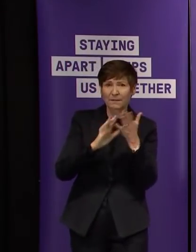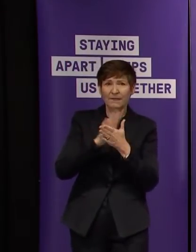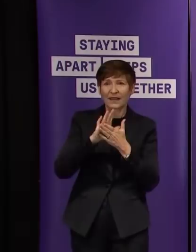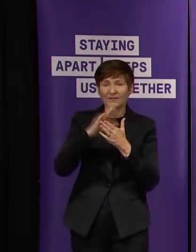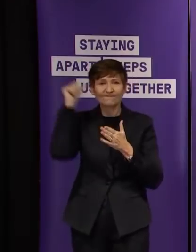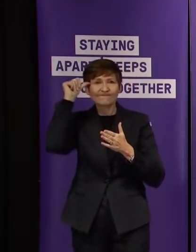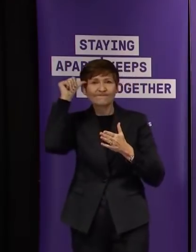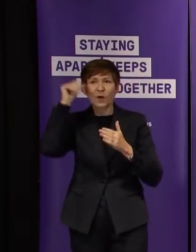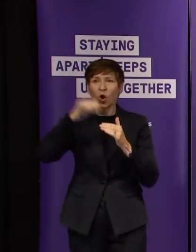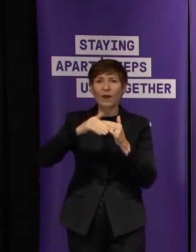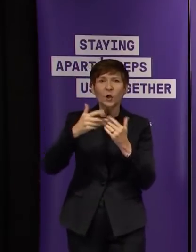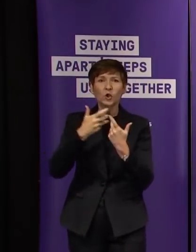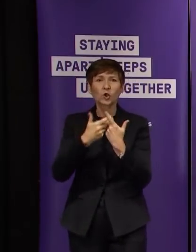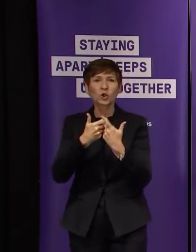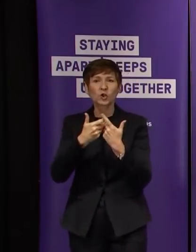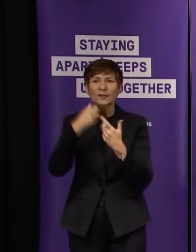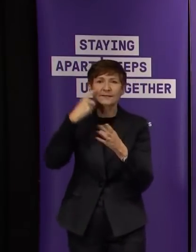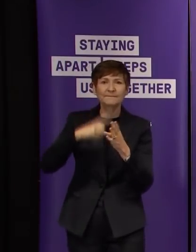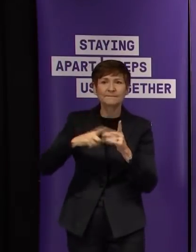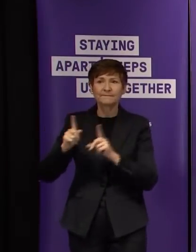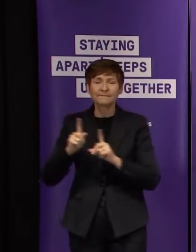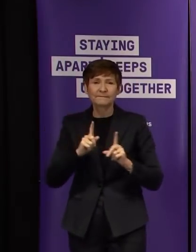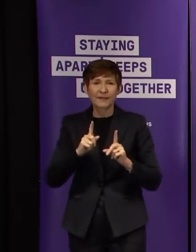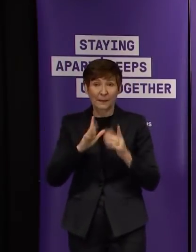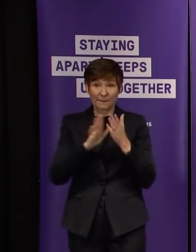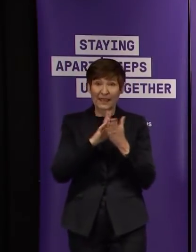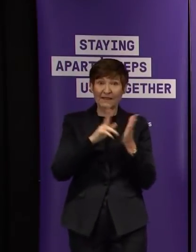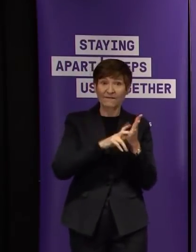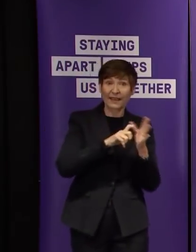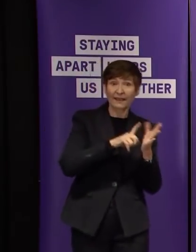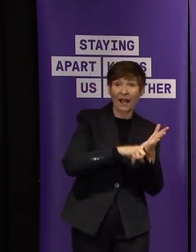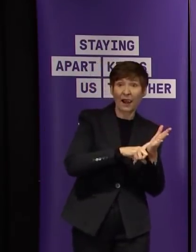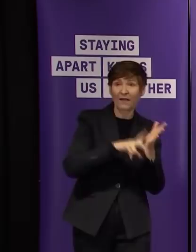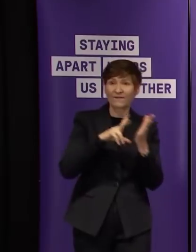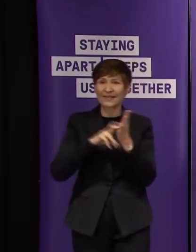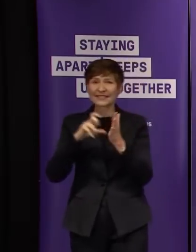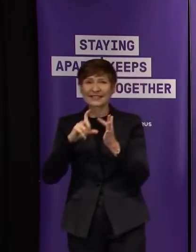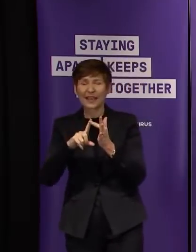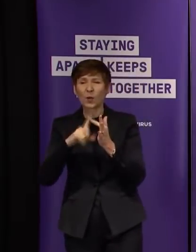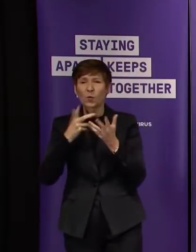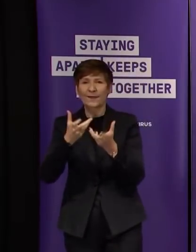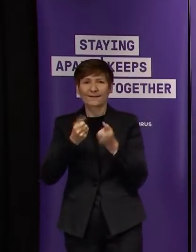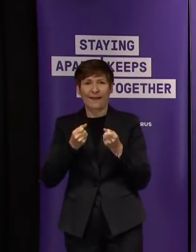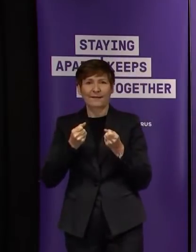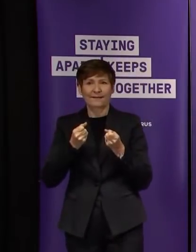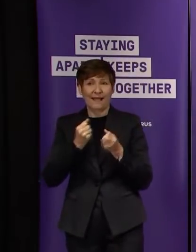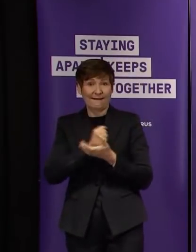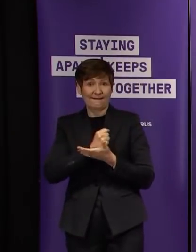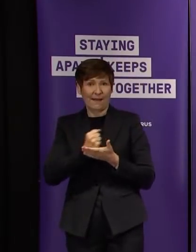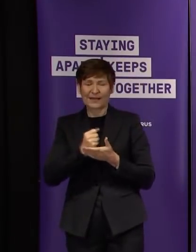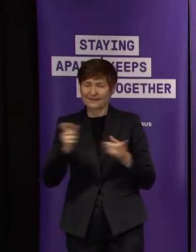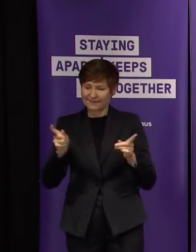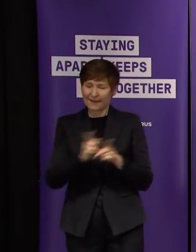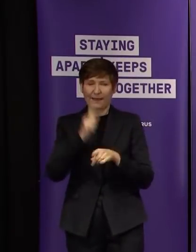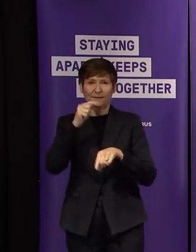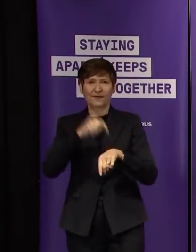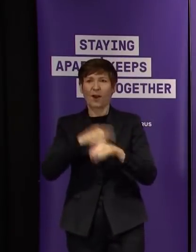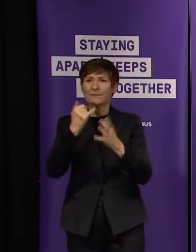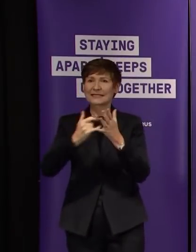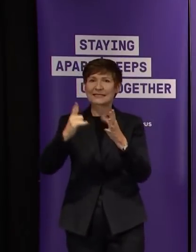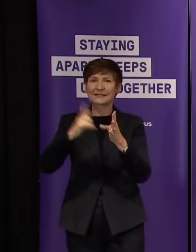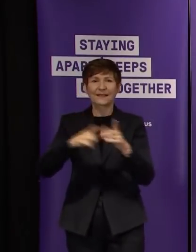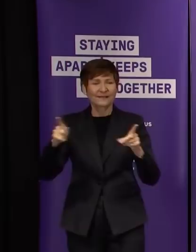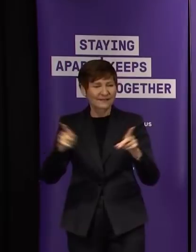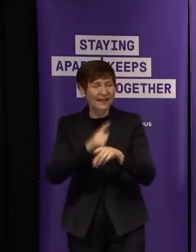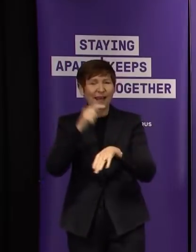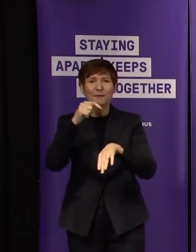VCAL, at no disadvantage whatsoever with students right across the country. So that's been our absolute focus.